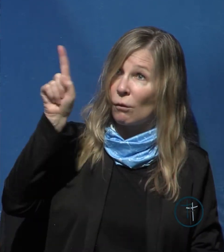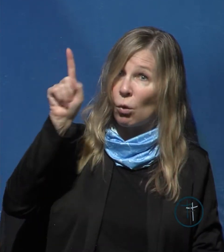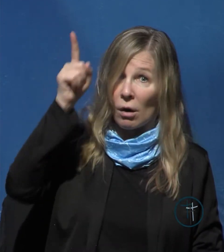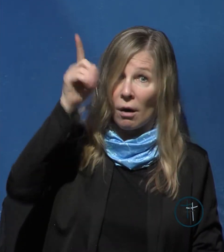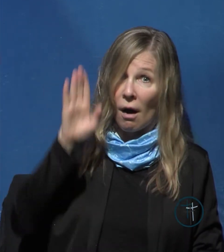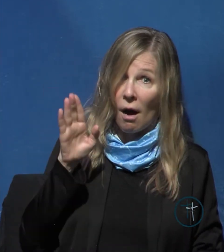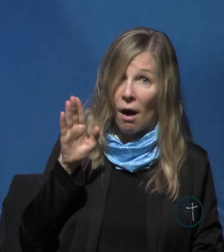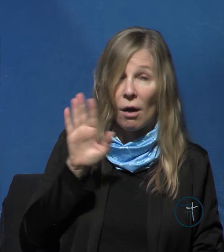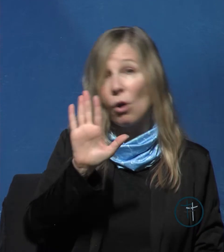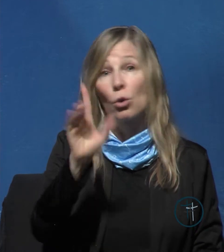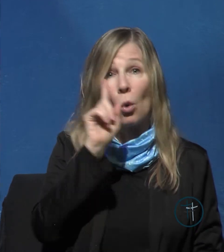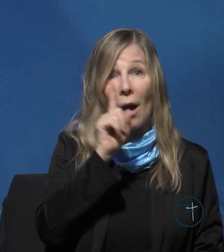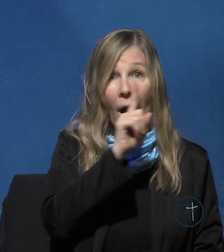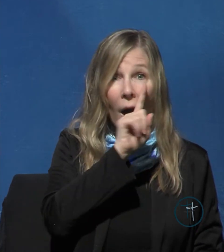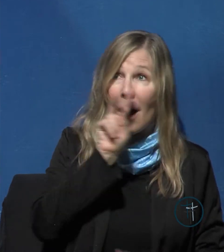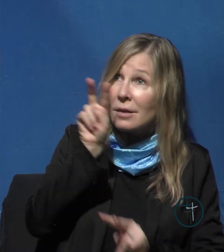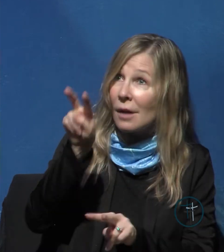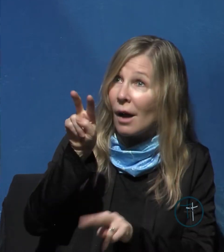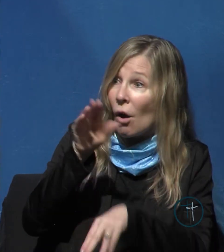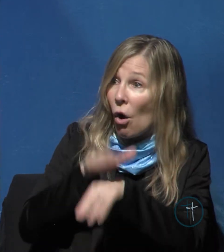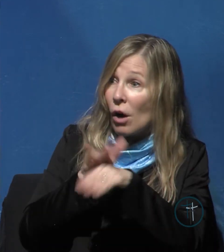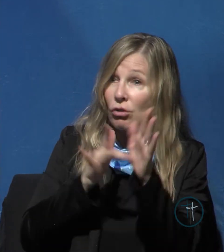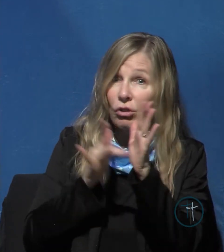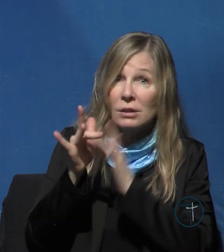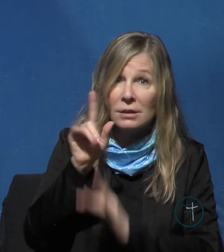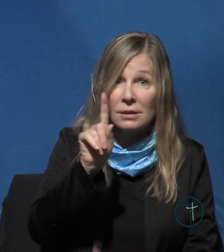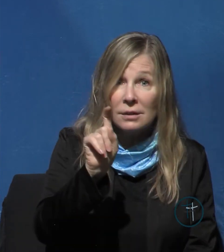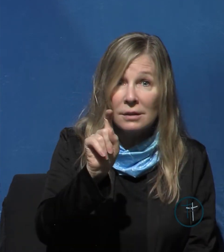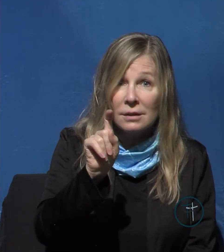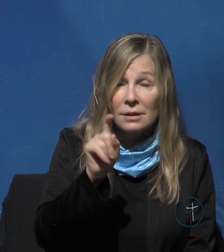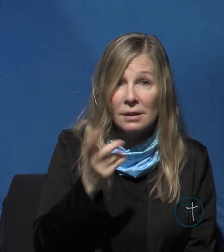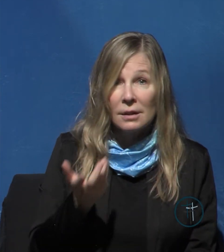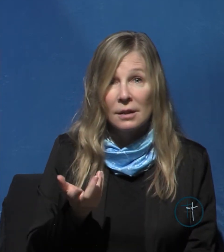Are your eyes focused on Jesus?